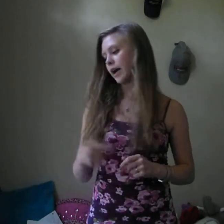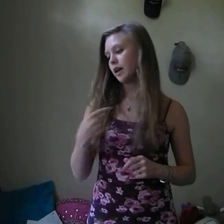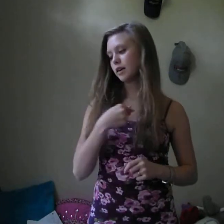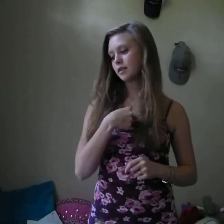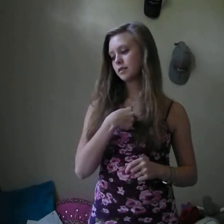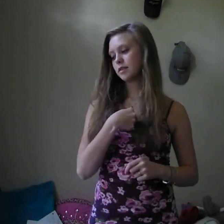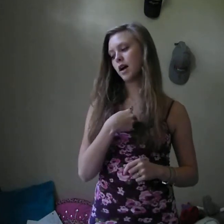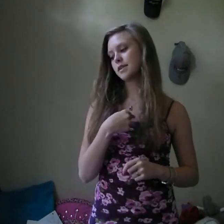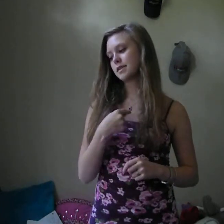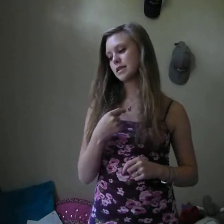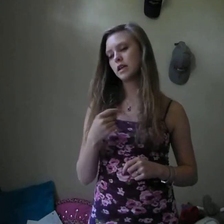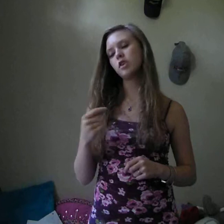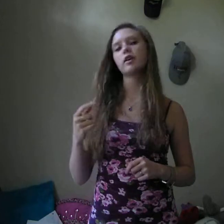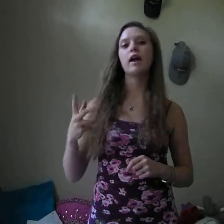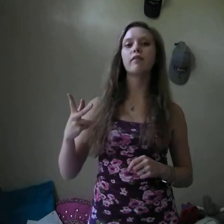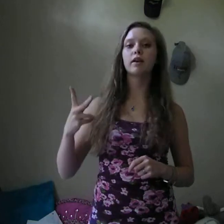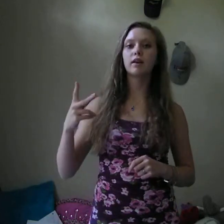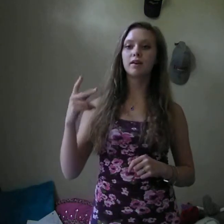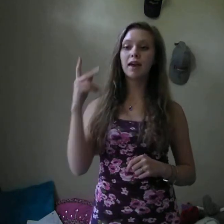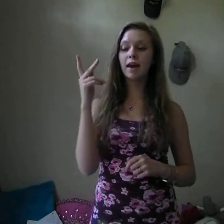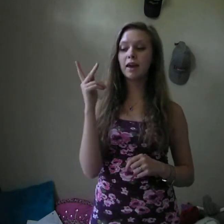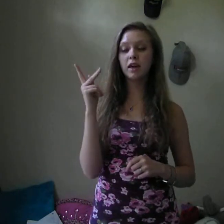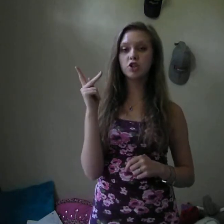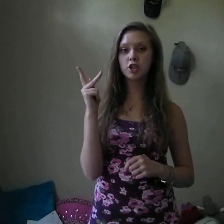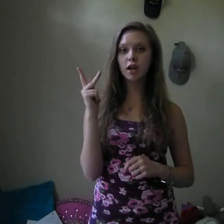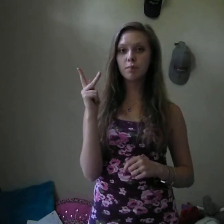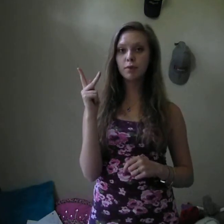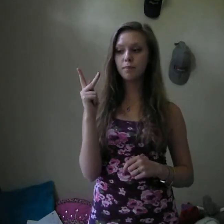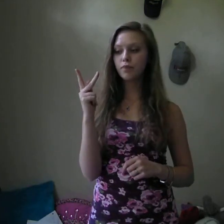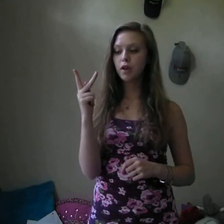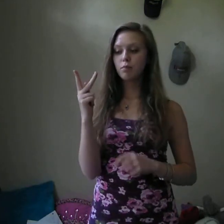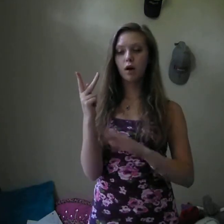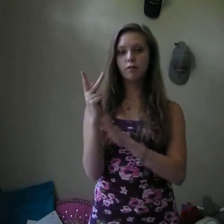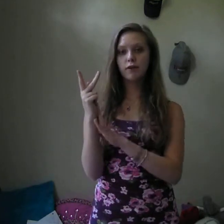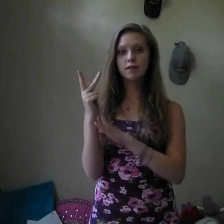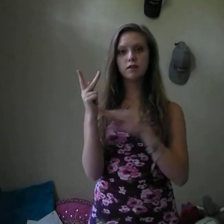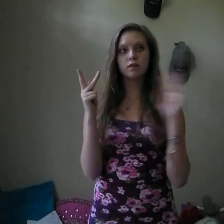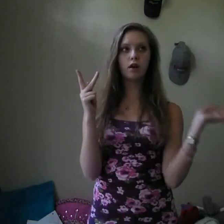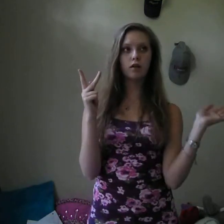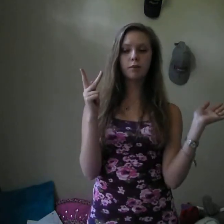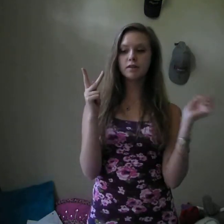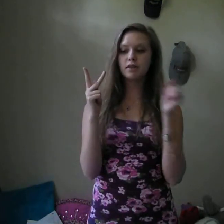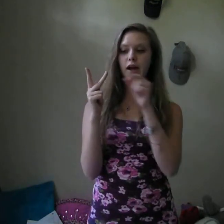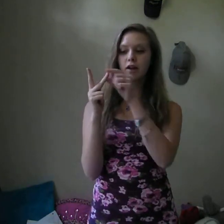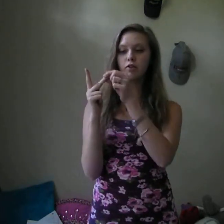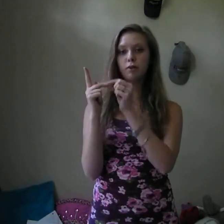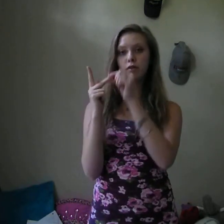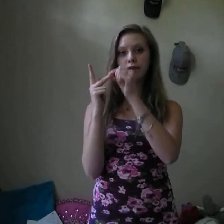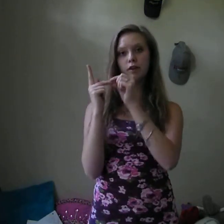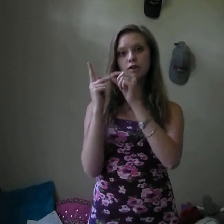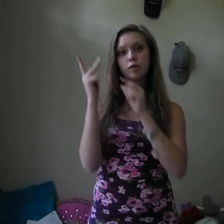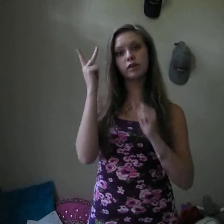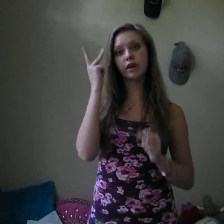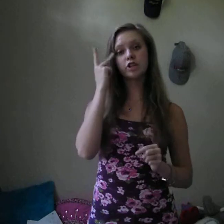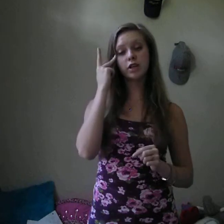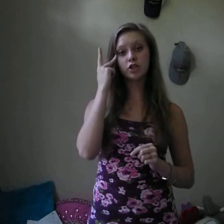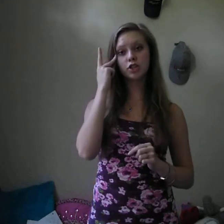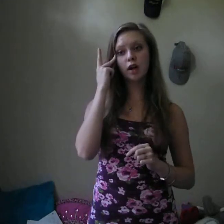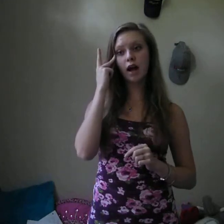I not see. You're going to have a K hand shape, palm facing your non-dominant side. Your middle finger is going to touch next to your